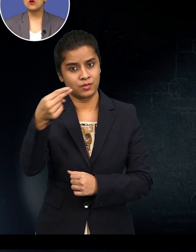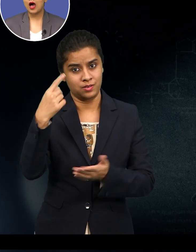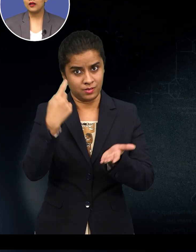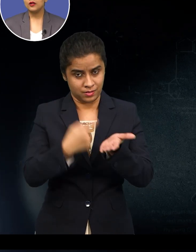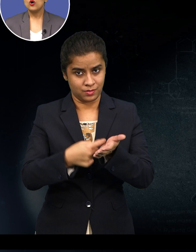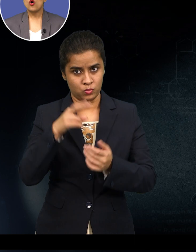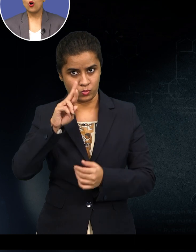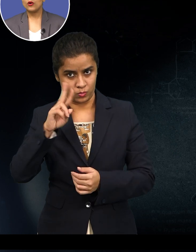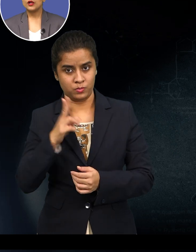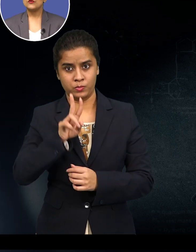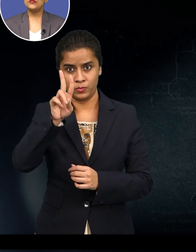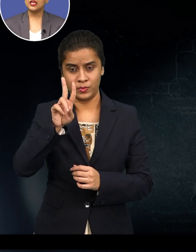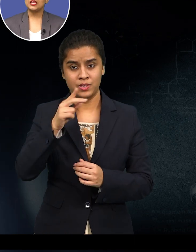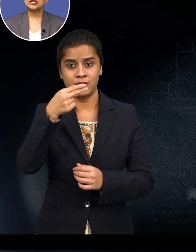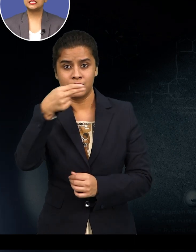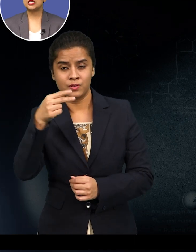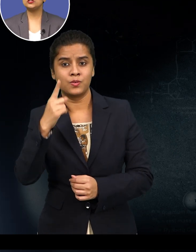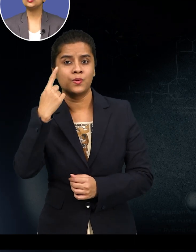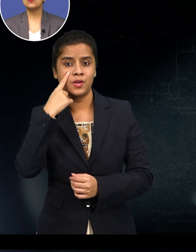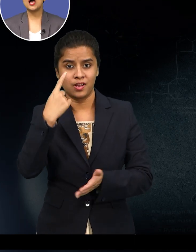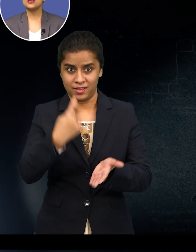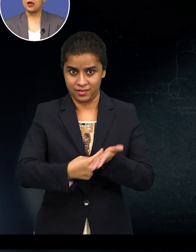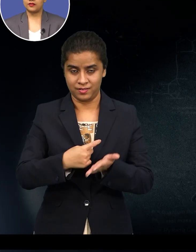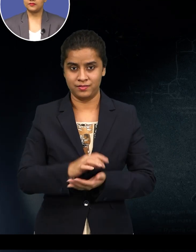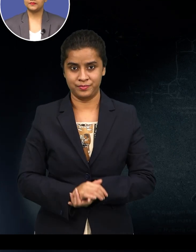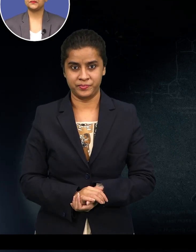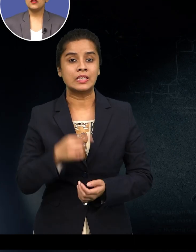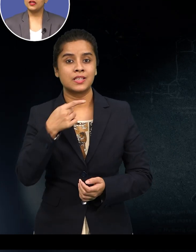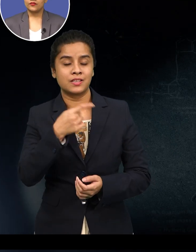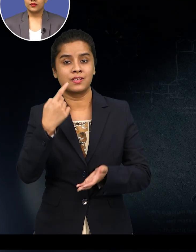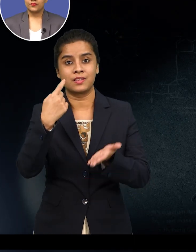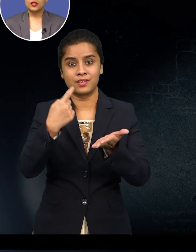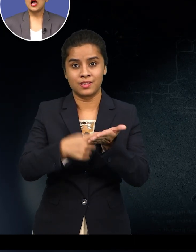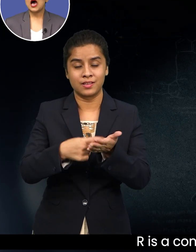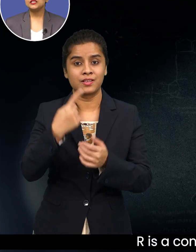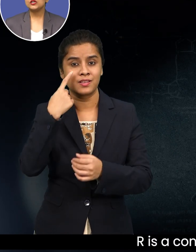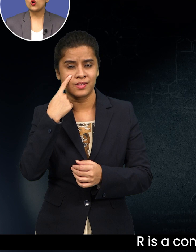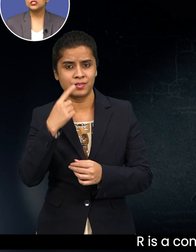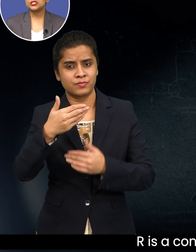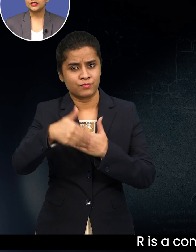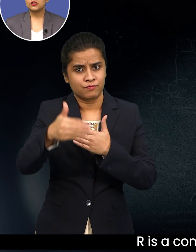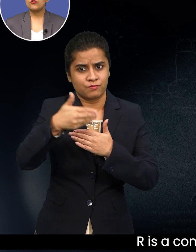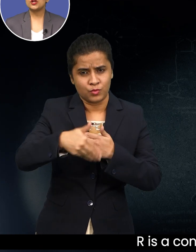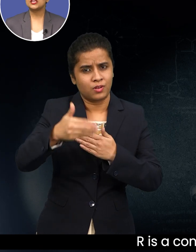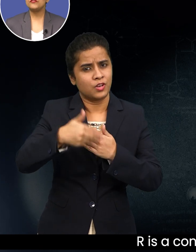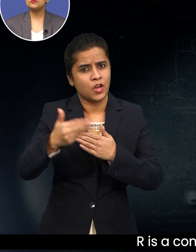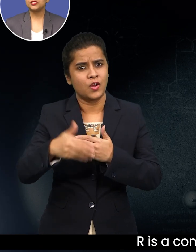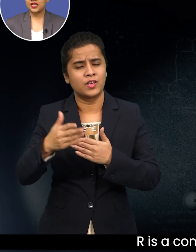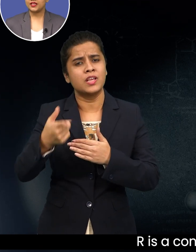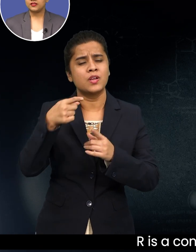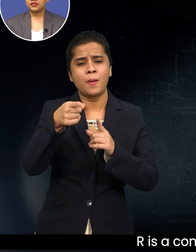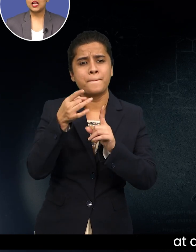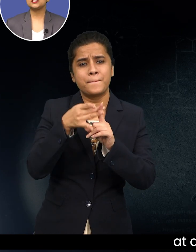equal to R, or V is equal to IR. Here, R is a constant for a